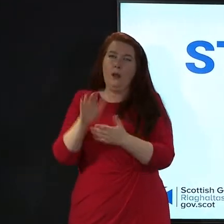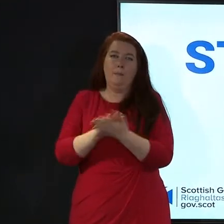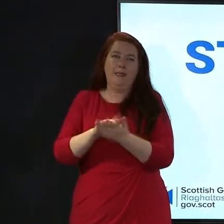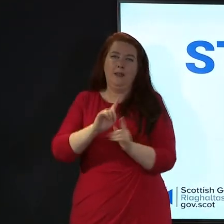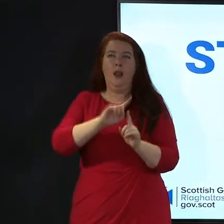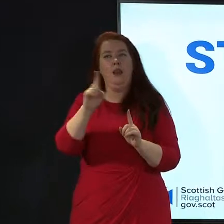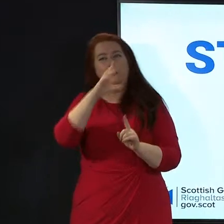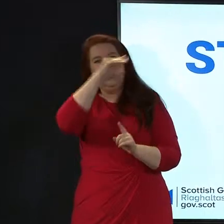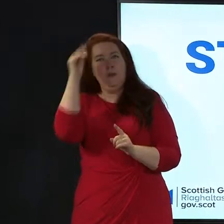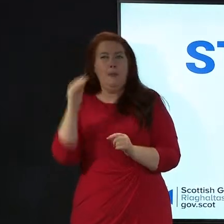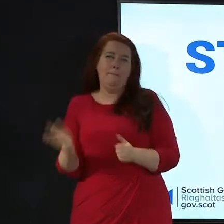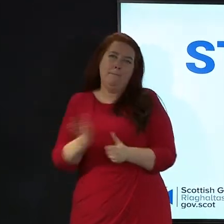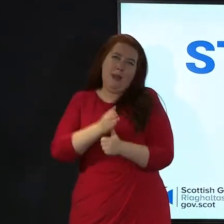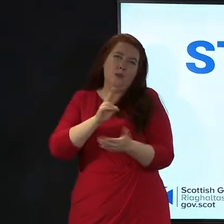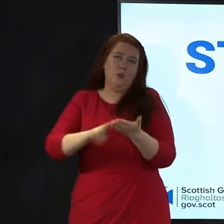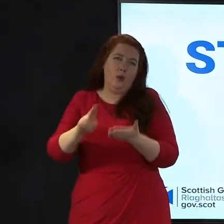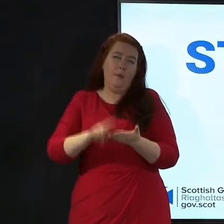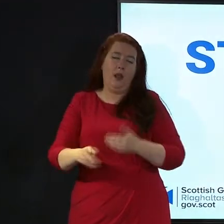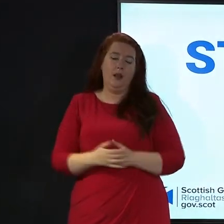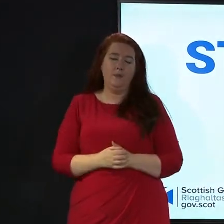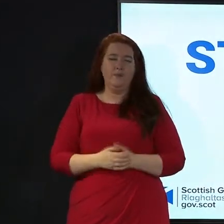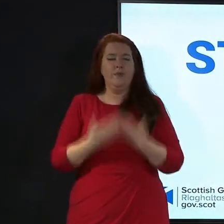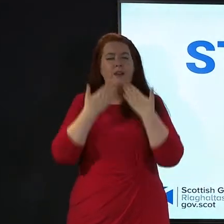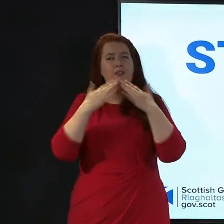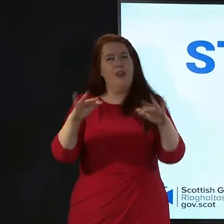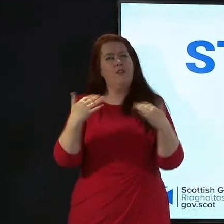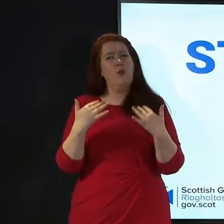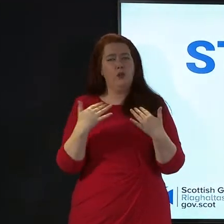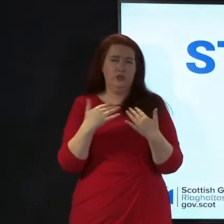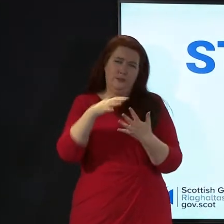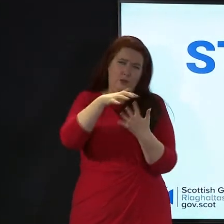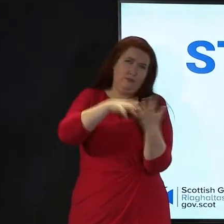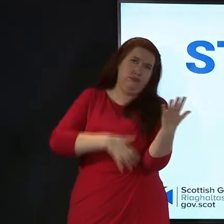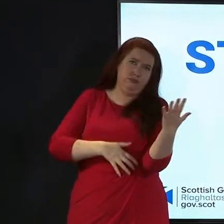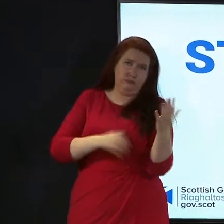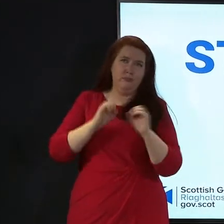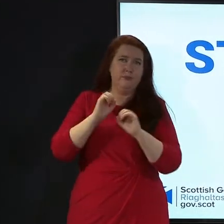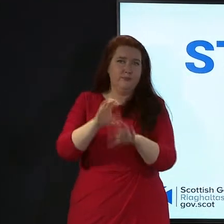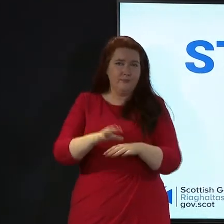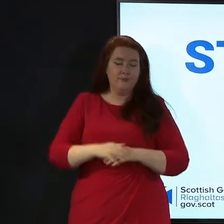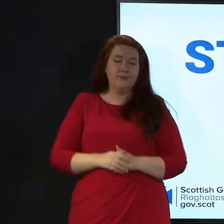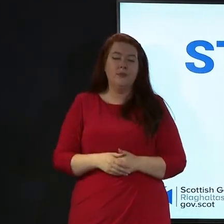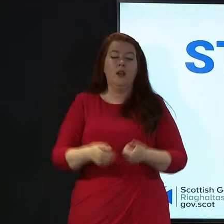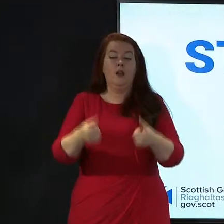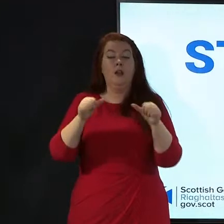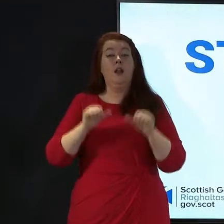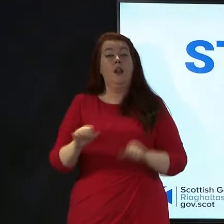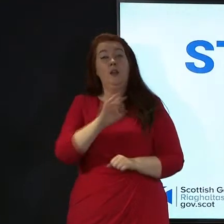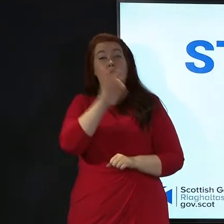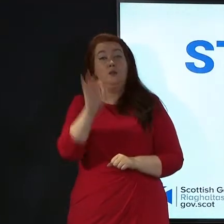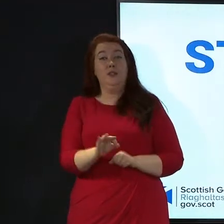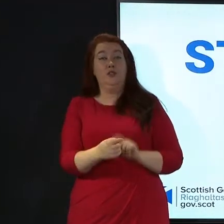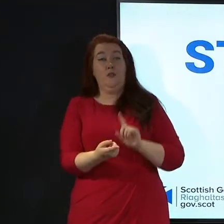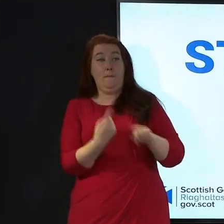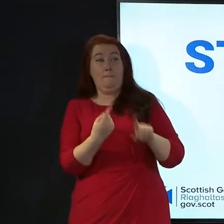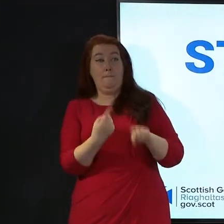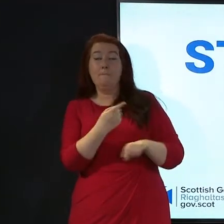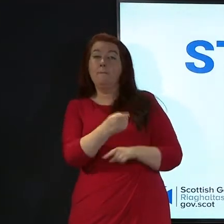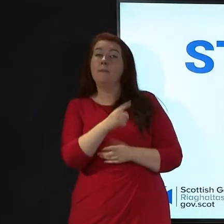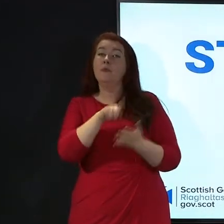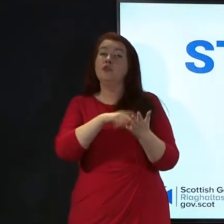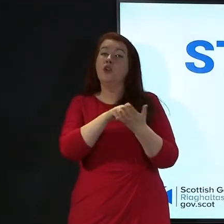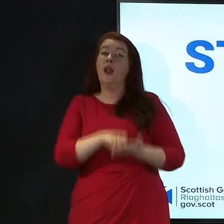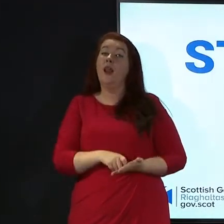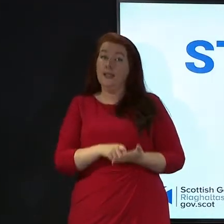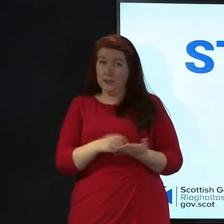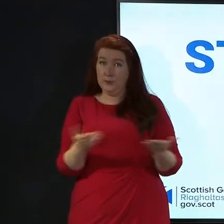summer. So thank you very much for listening to all of that just now. I'm going to move to questions from the media who are joining us as usual